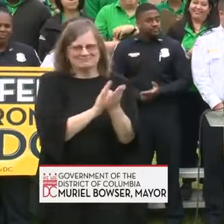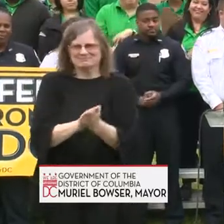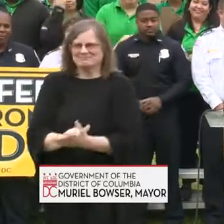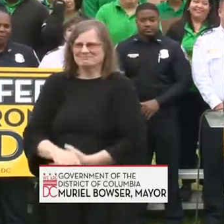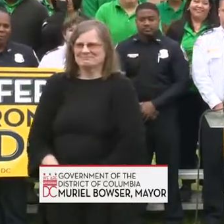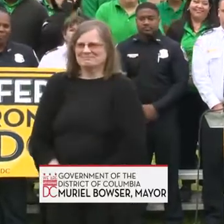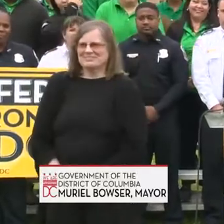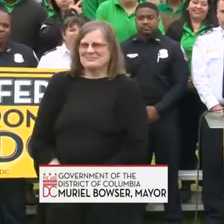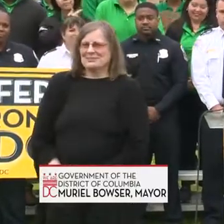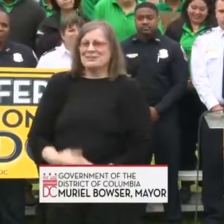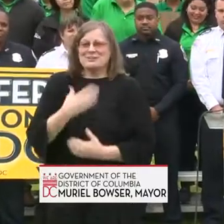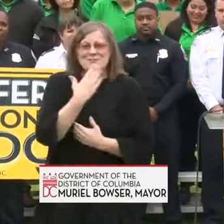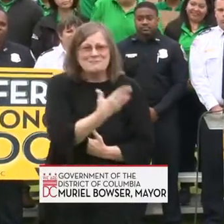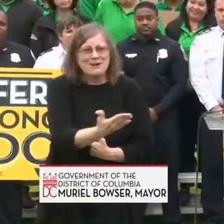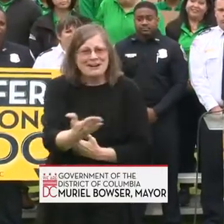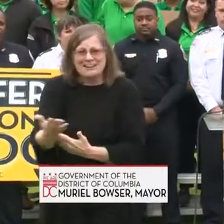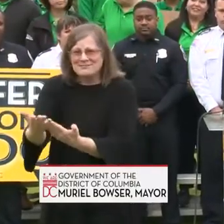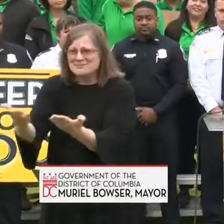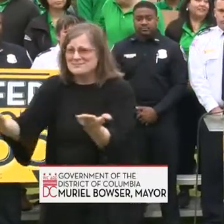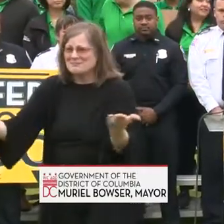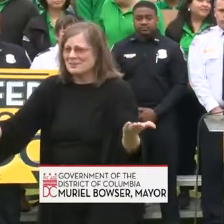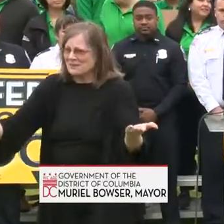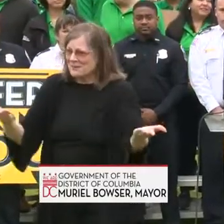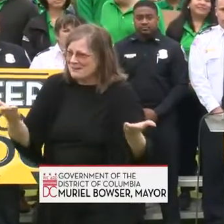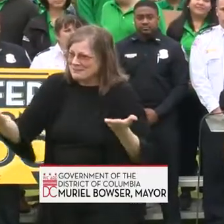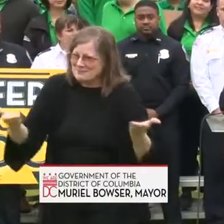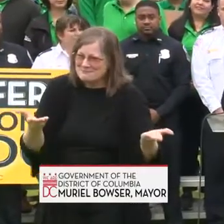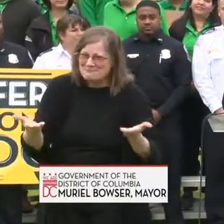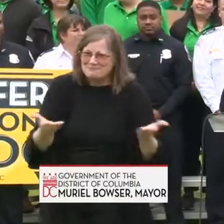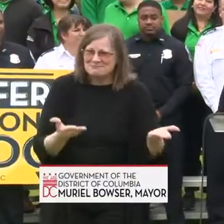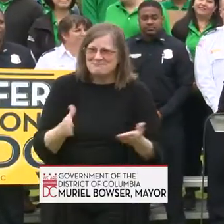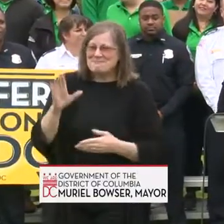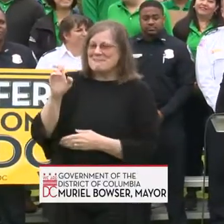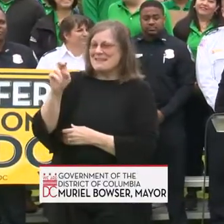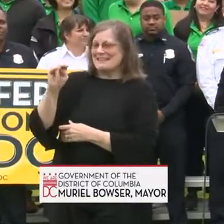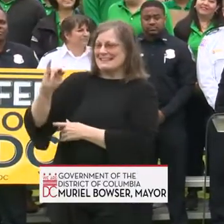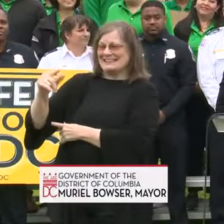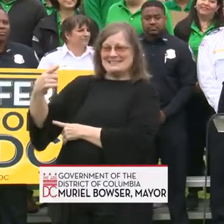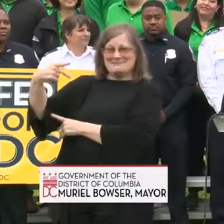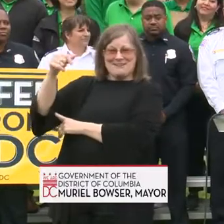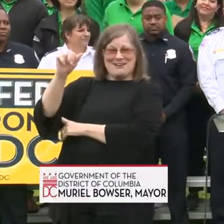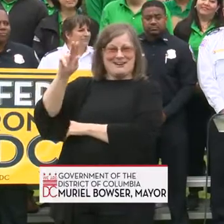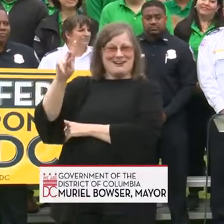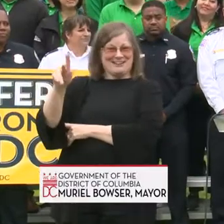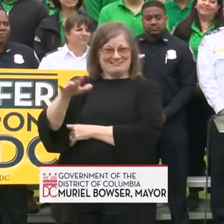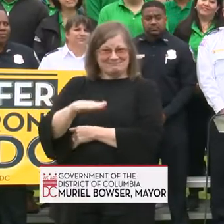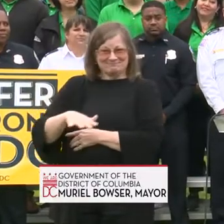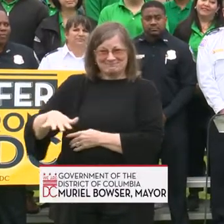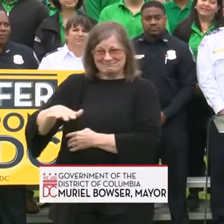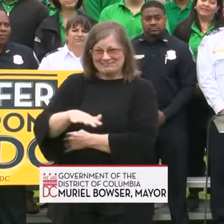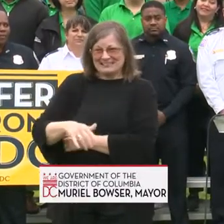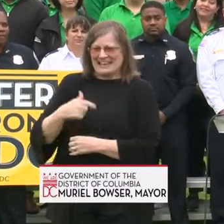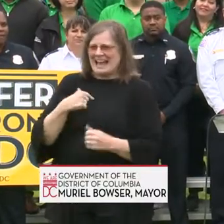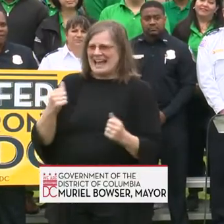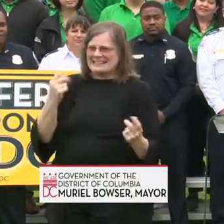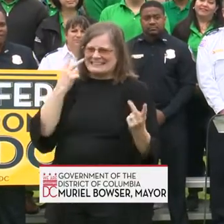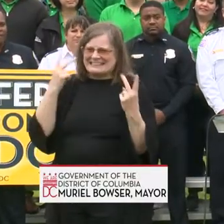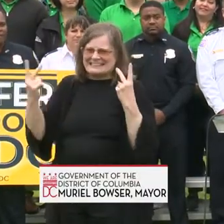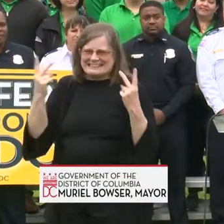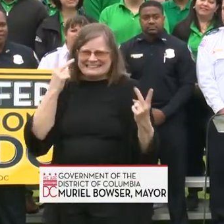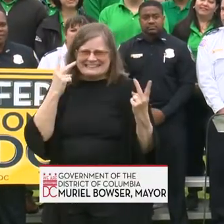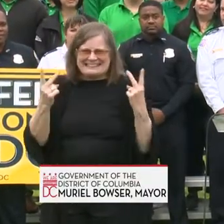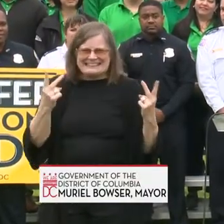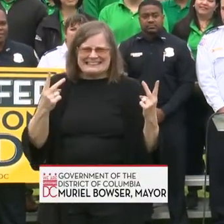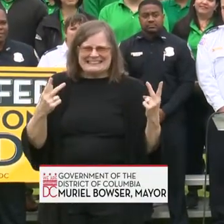And good morning, everybody, and welcome to Bennett Park. As you can see, I am joined